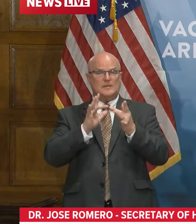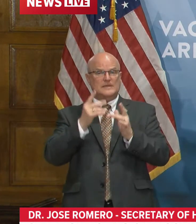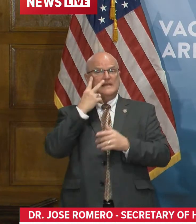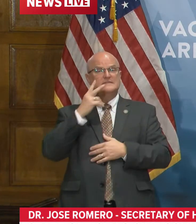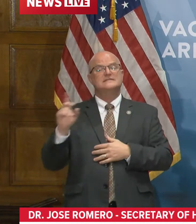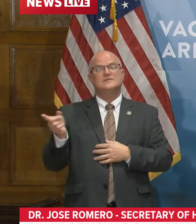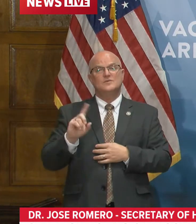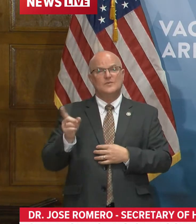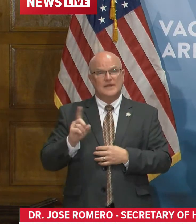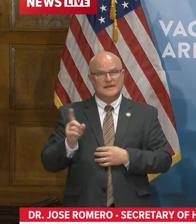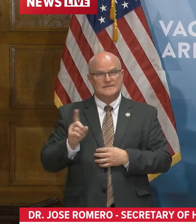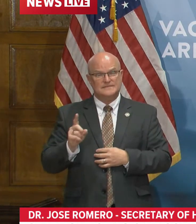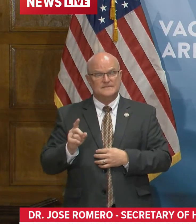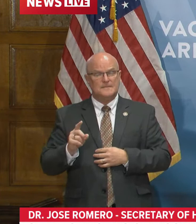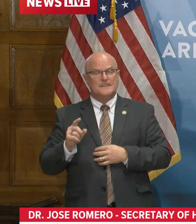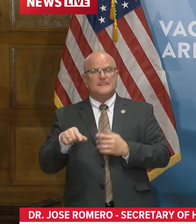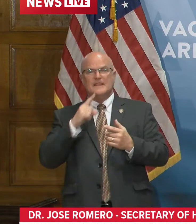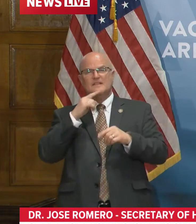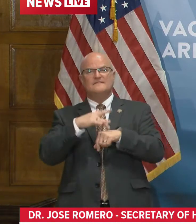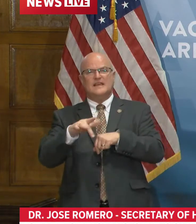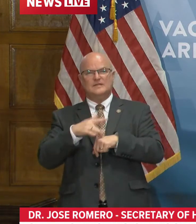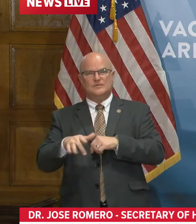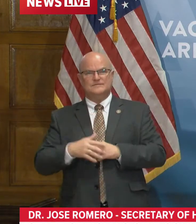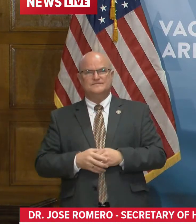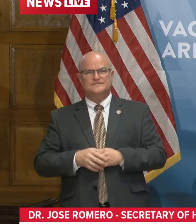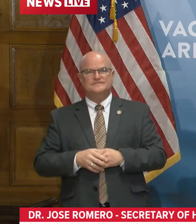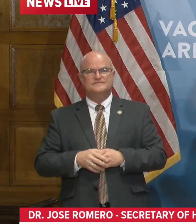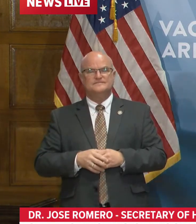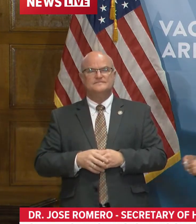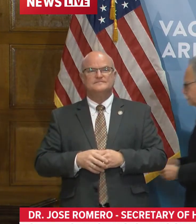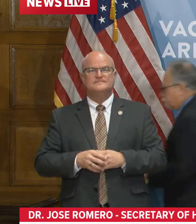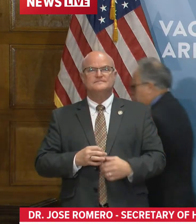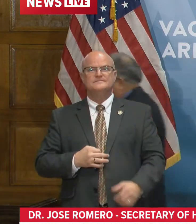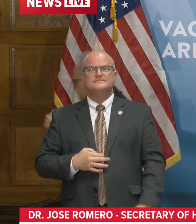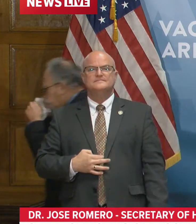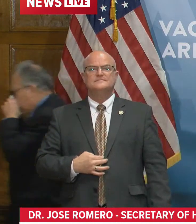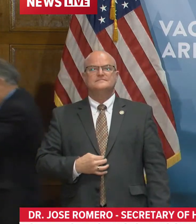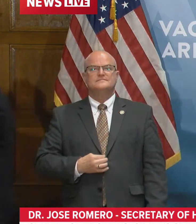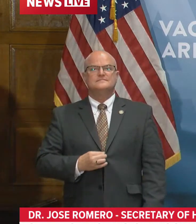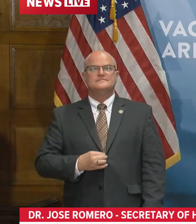see where these are available.